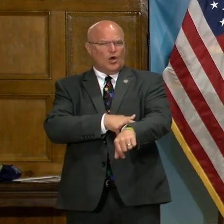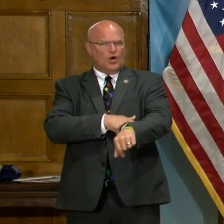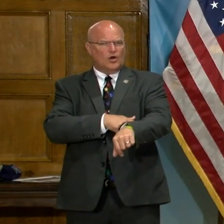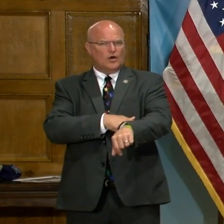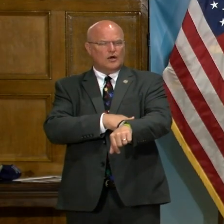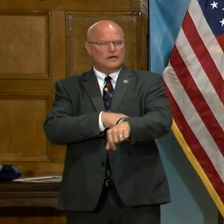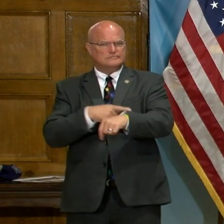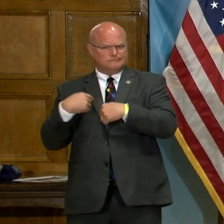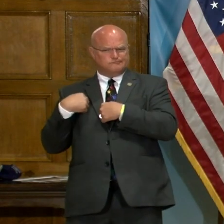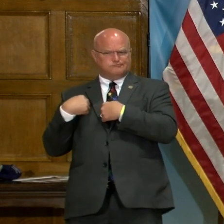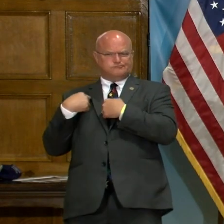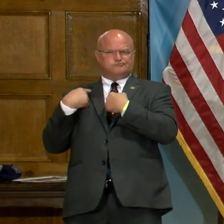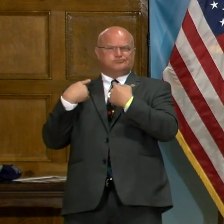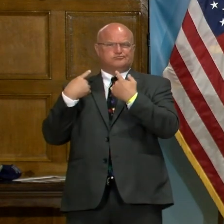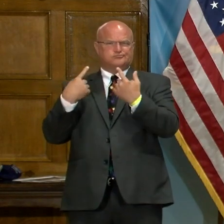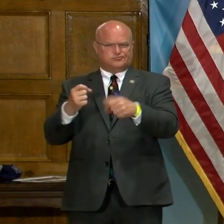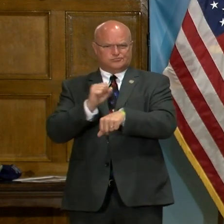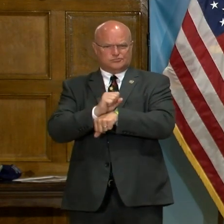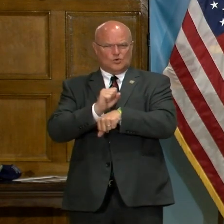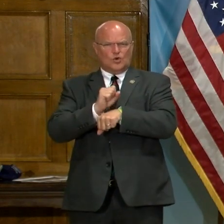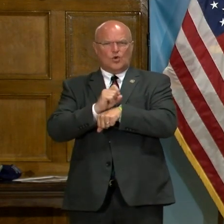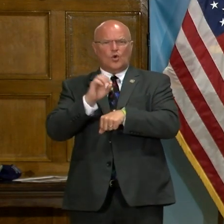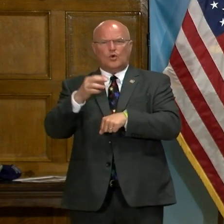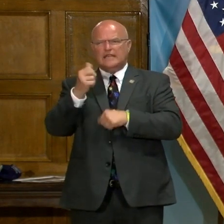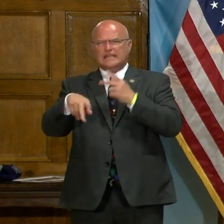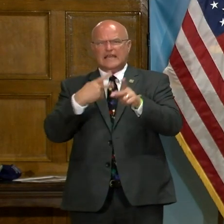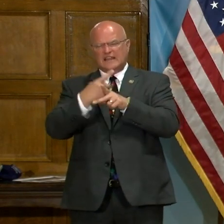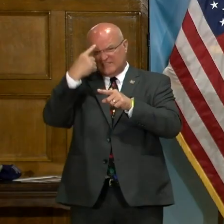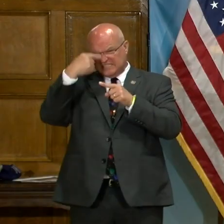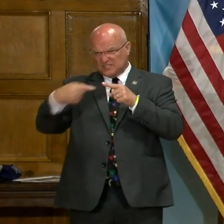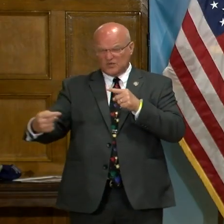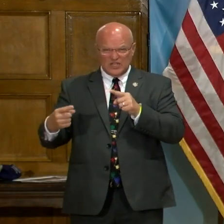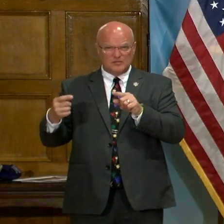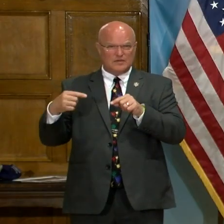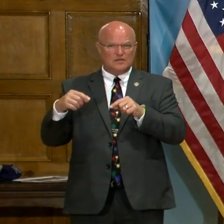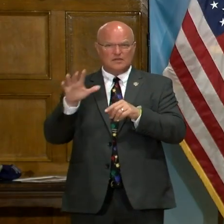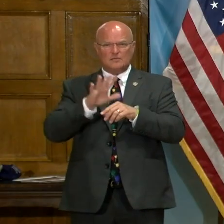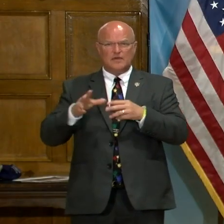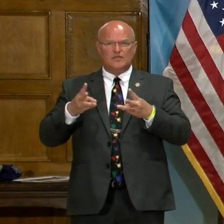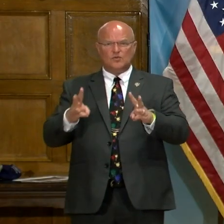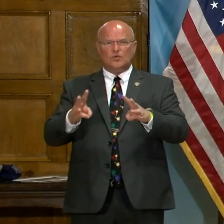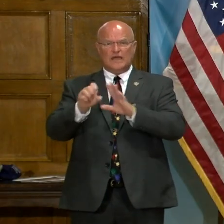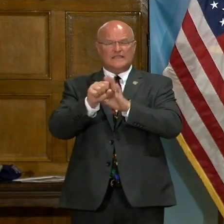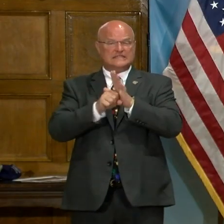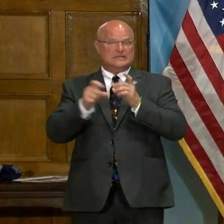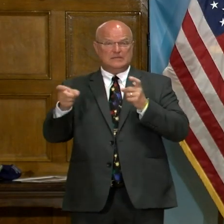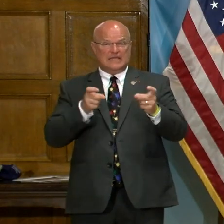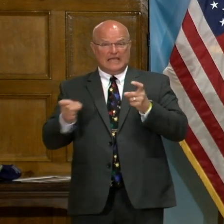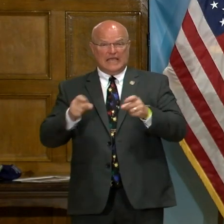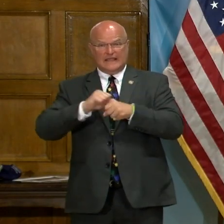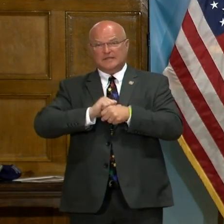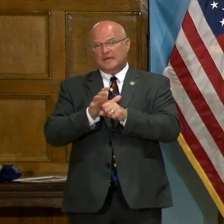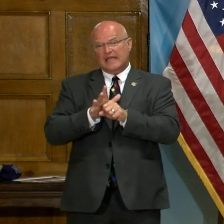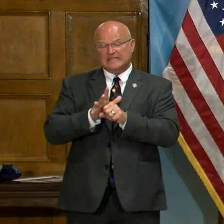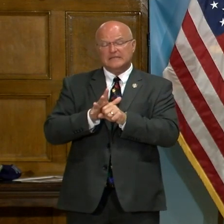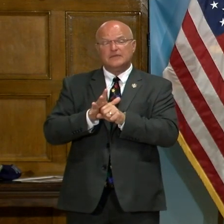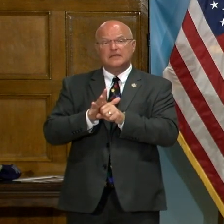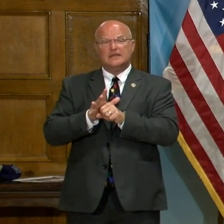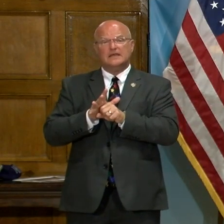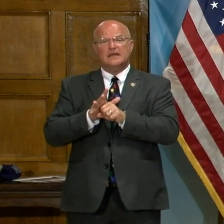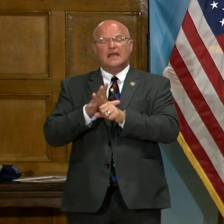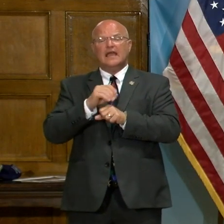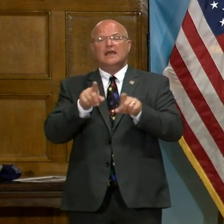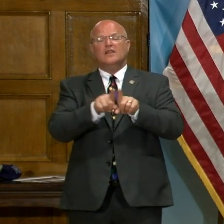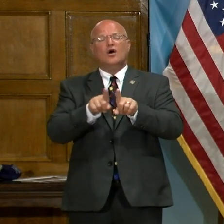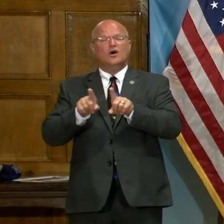the works, and was this any kind of reflection of any kind of disagreement over the way the state has been handling the pandemic,